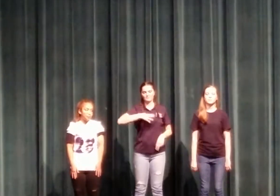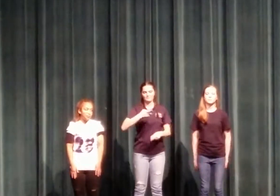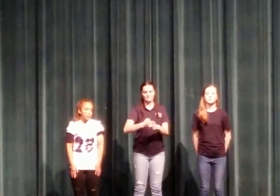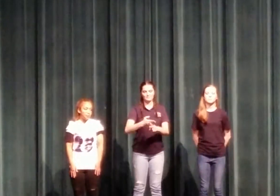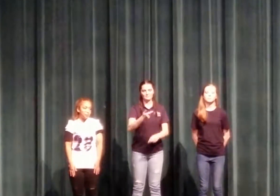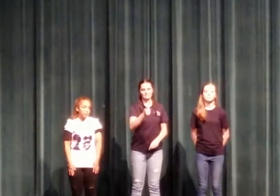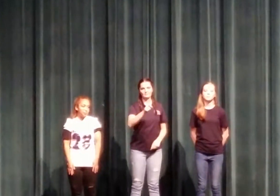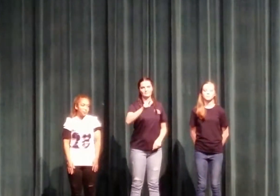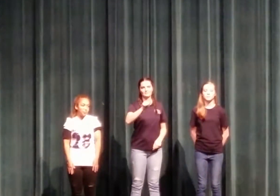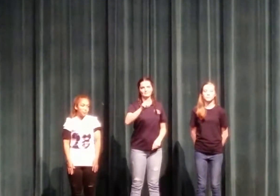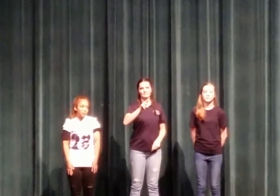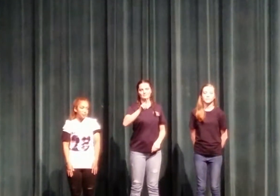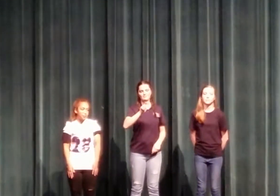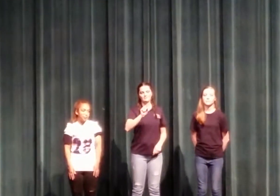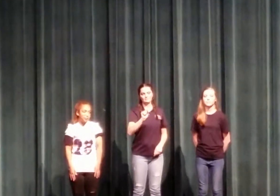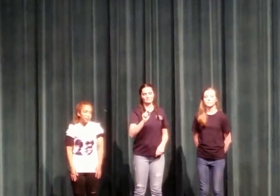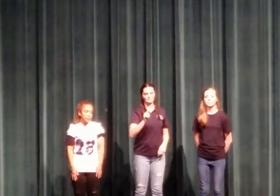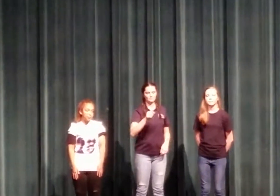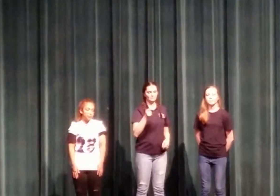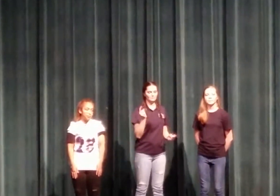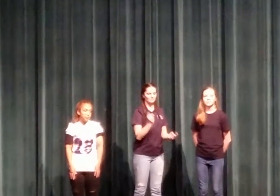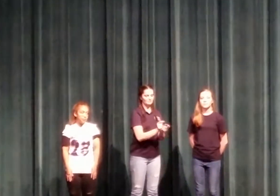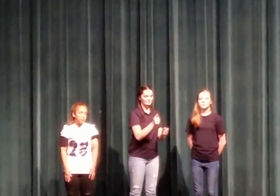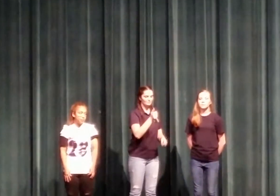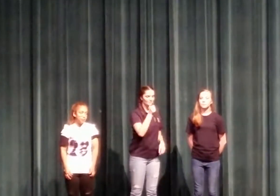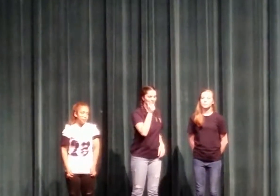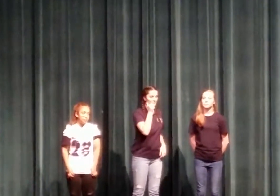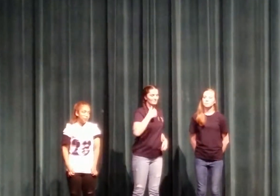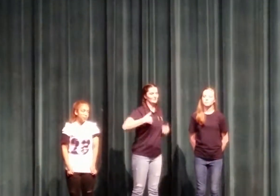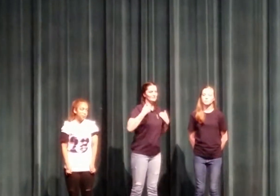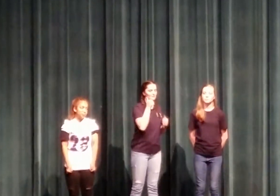there was a man named Gallaudet, who met a young deaf girl named Alice.